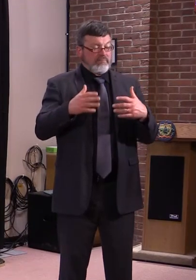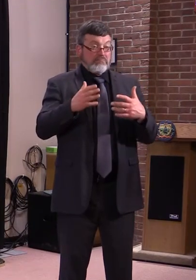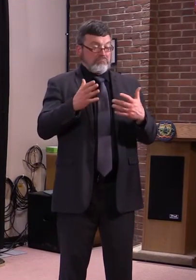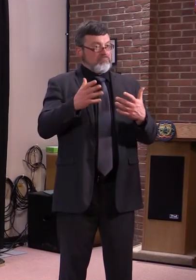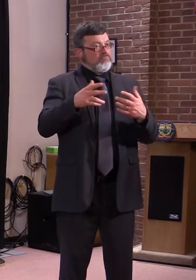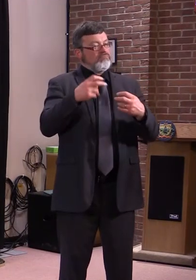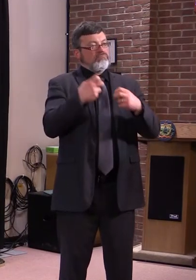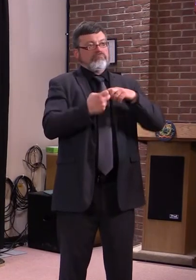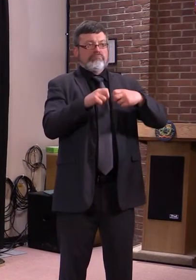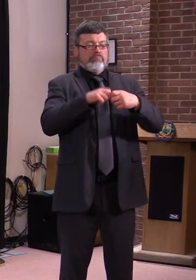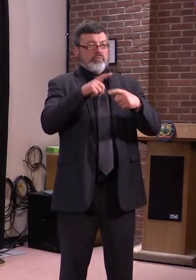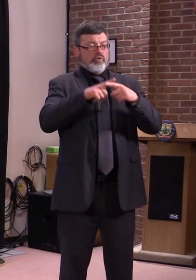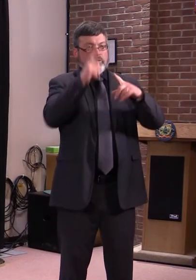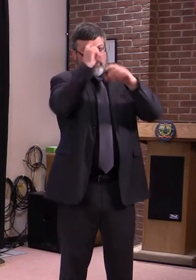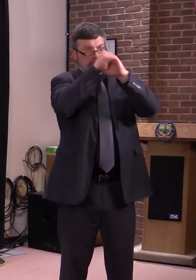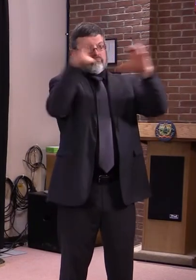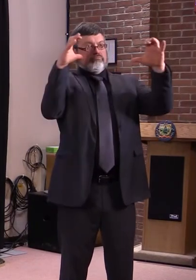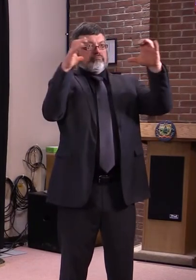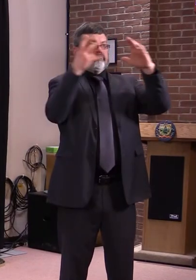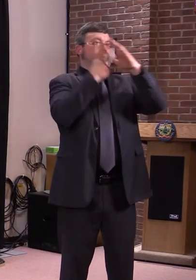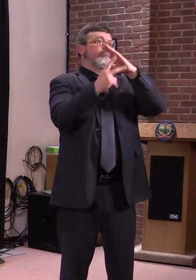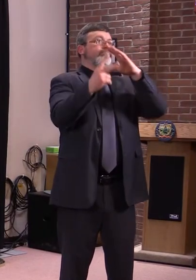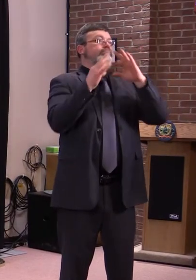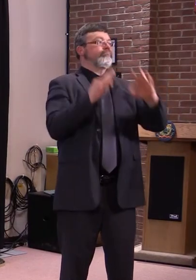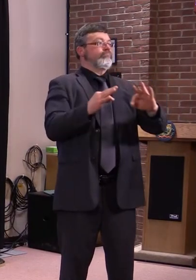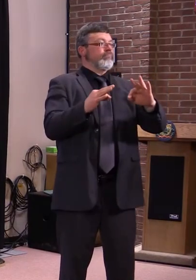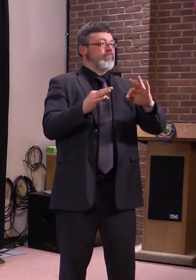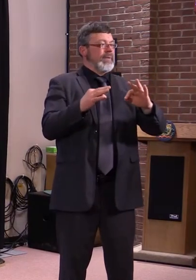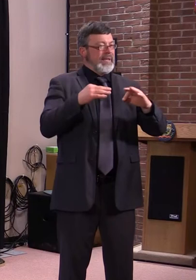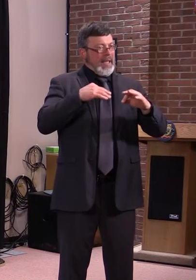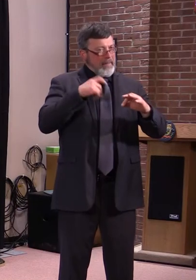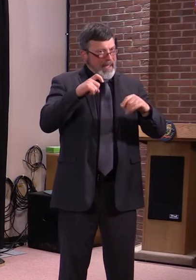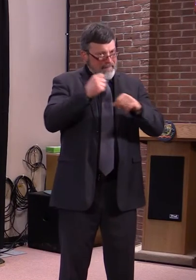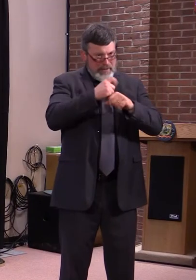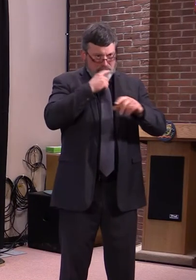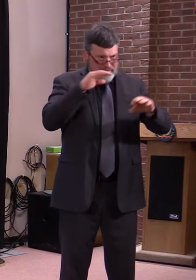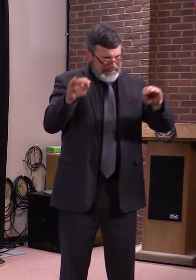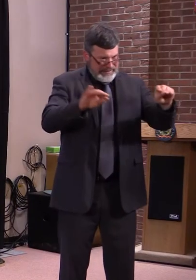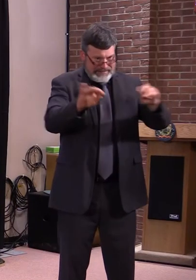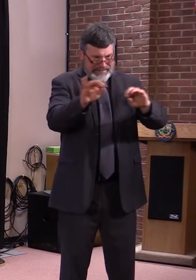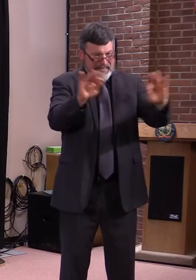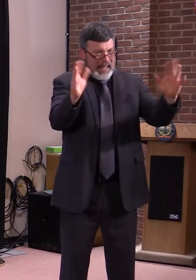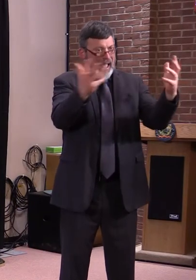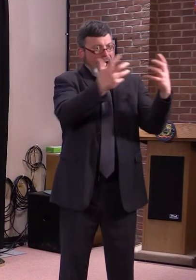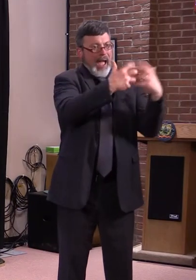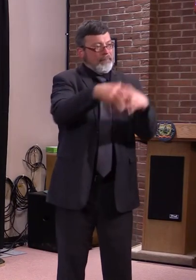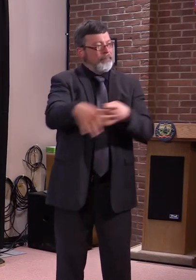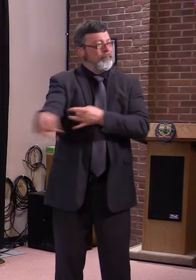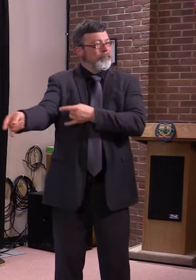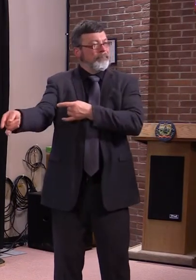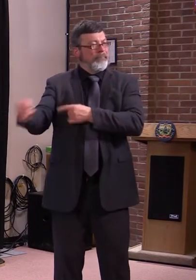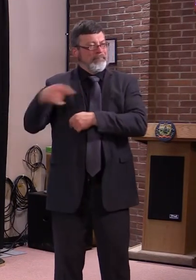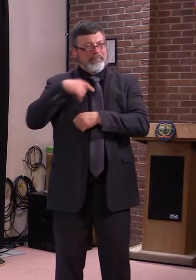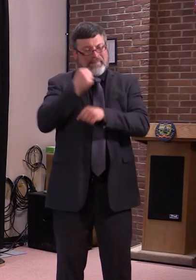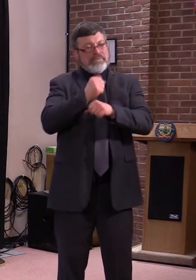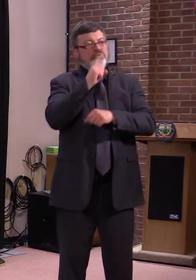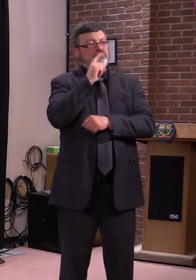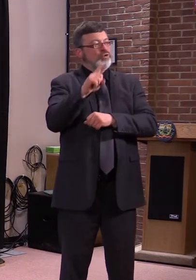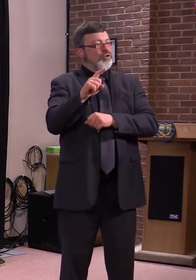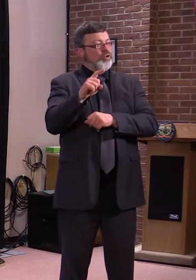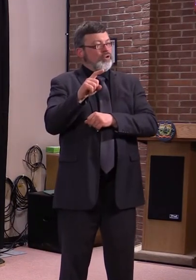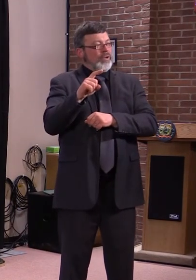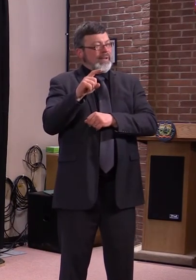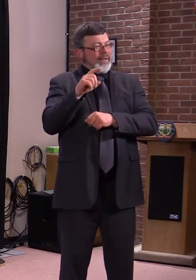like everything together has to work in unison in order for us to take advantage of this once